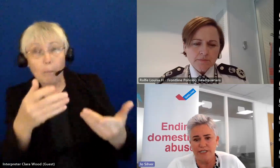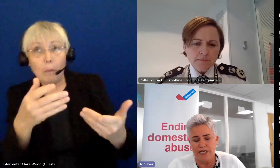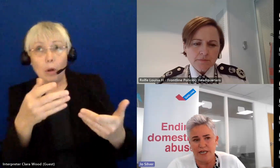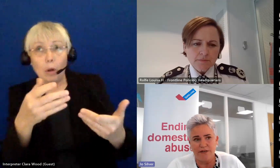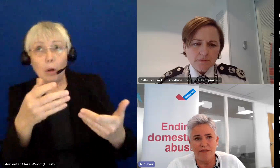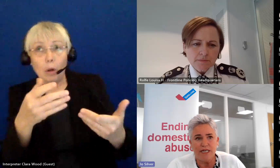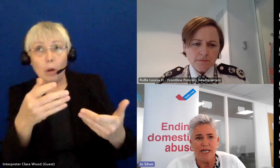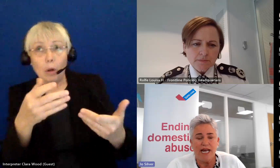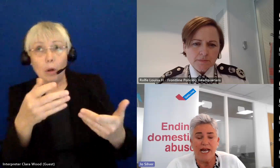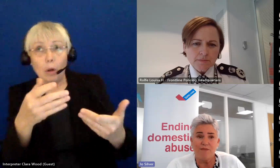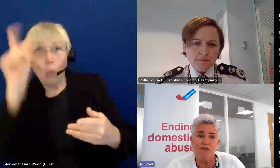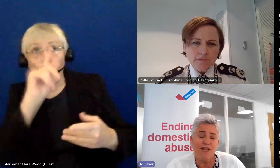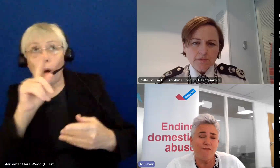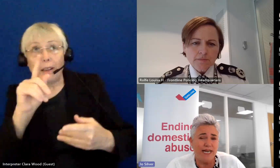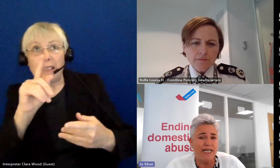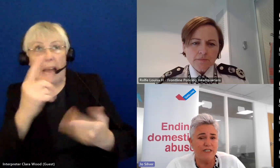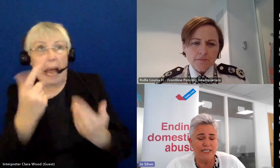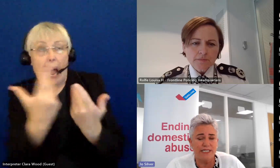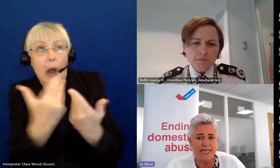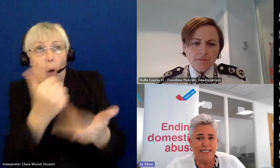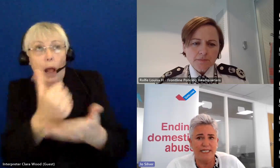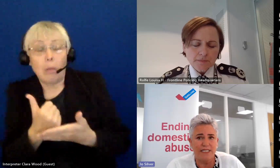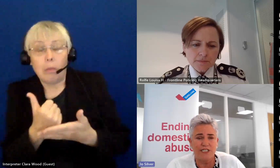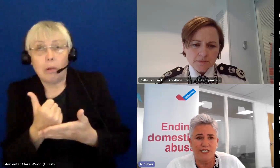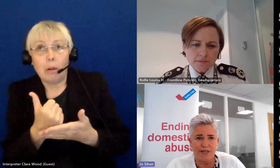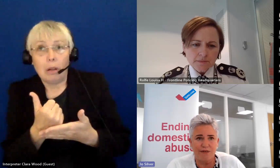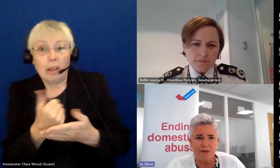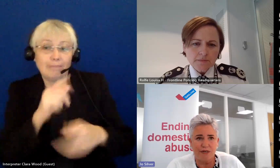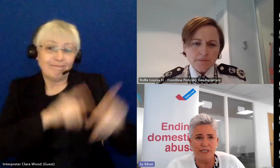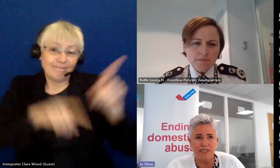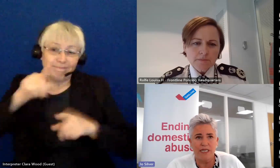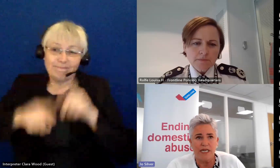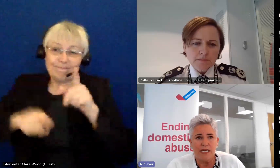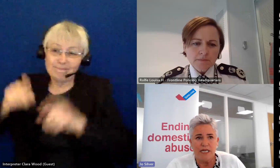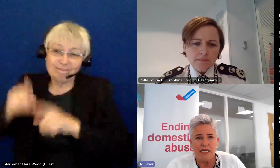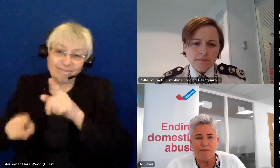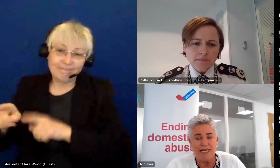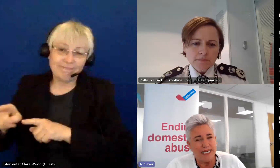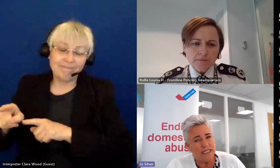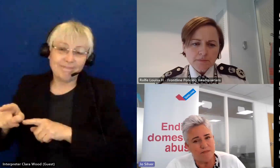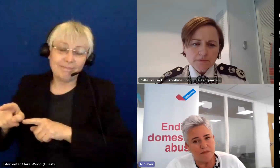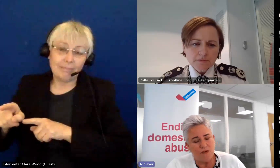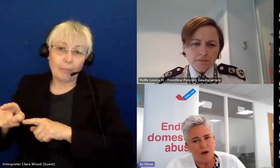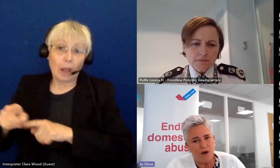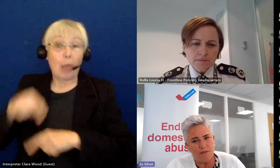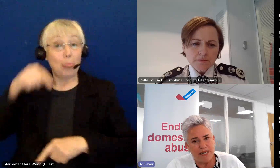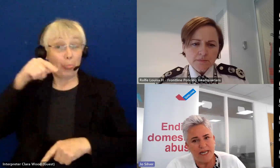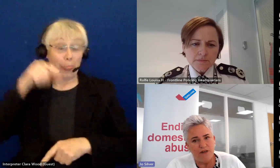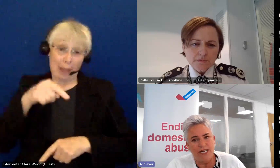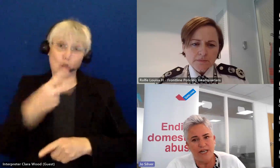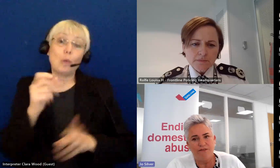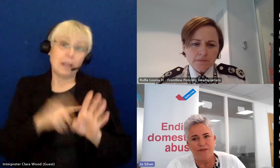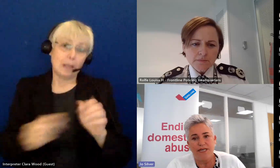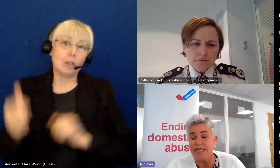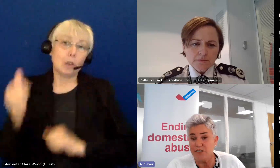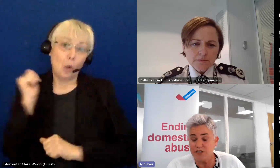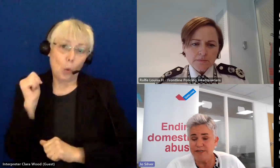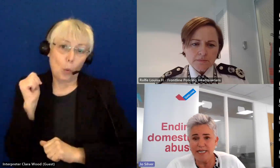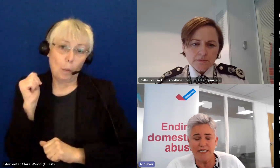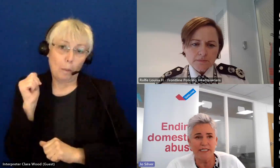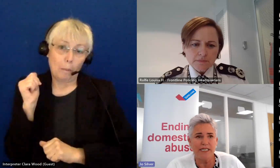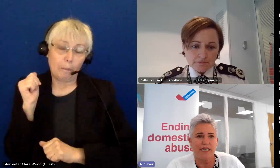20 years ago. And what that really translated into was police were probably looking